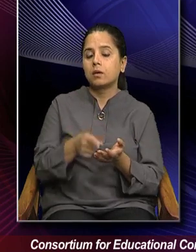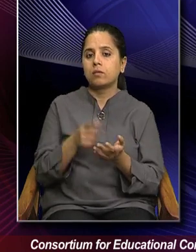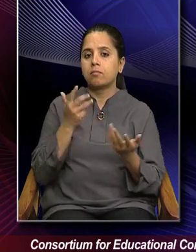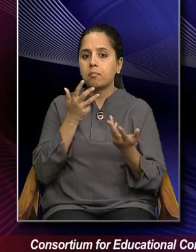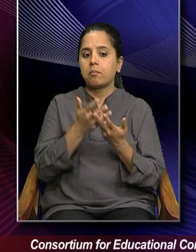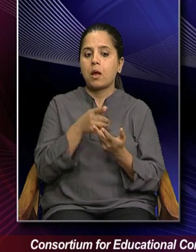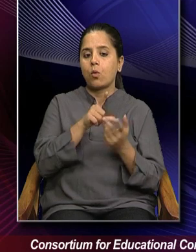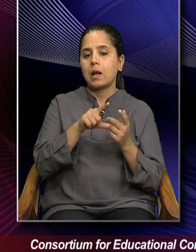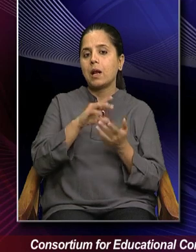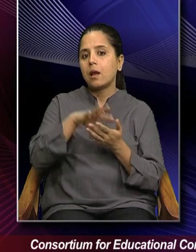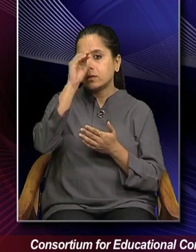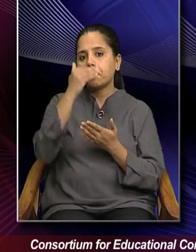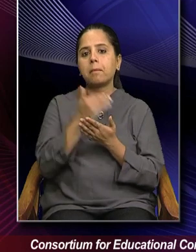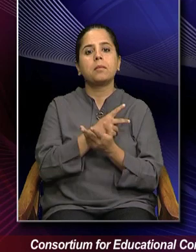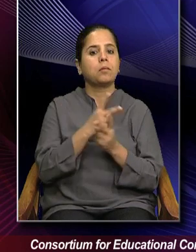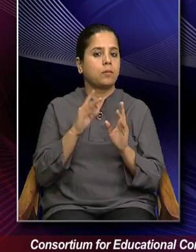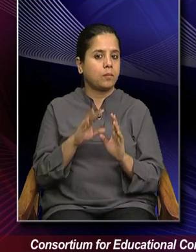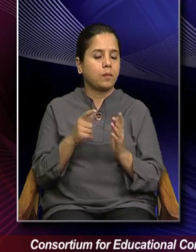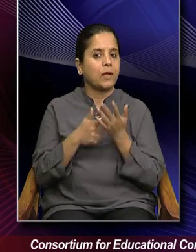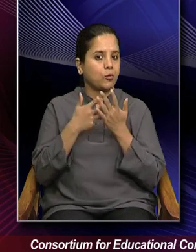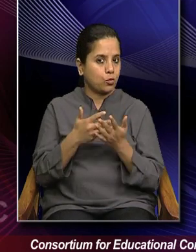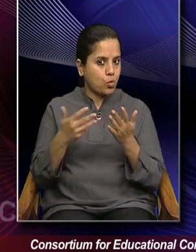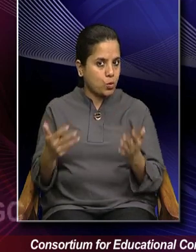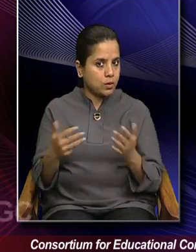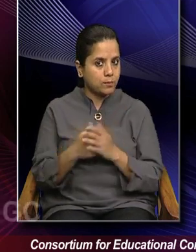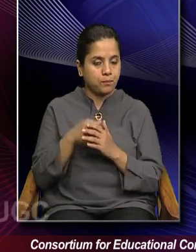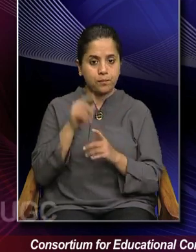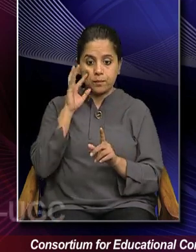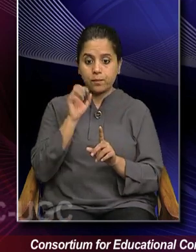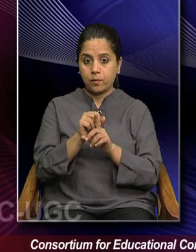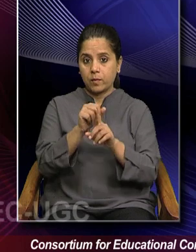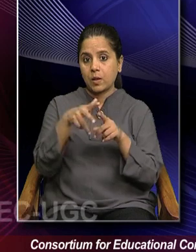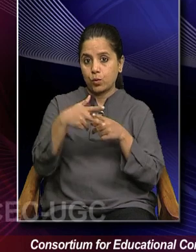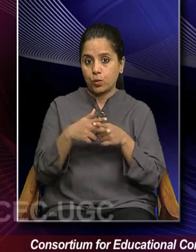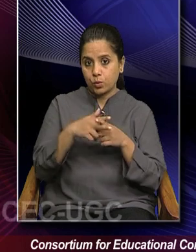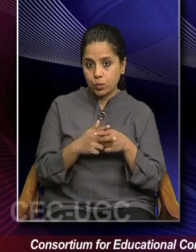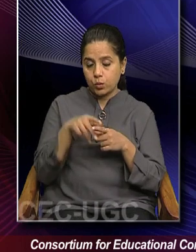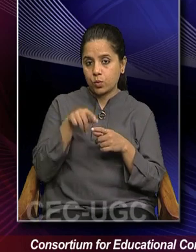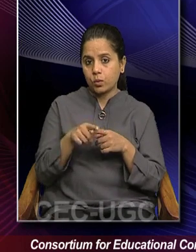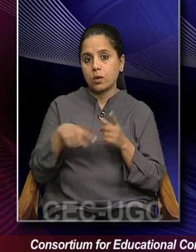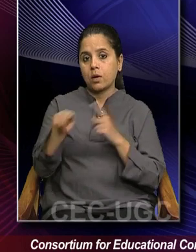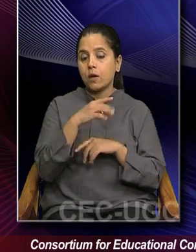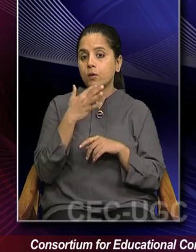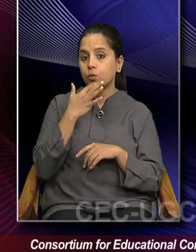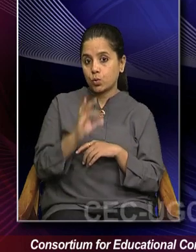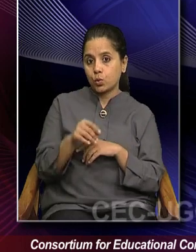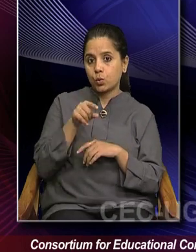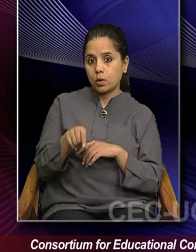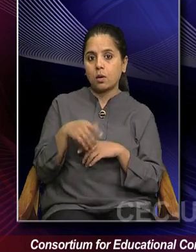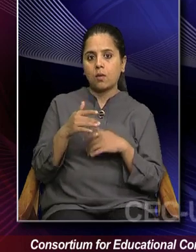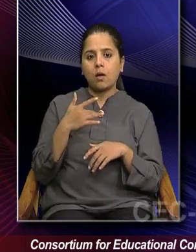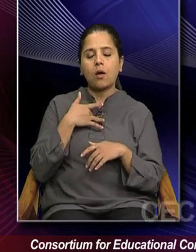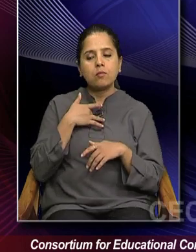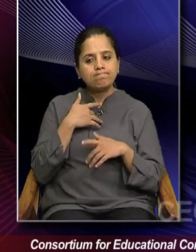customized lesson plans, resources, tracking tools which are actually